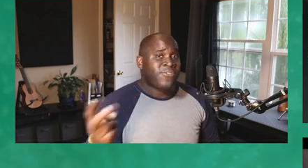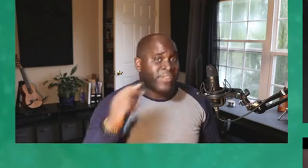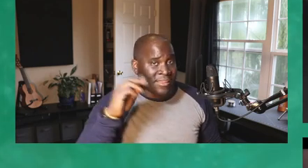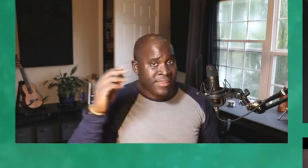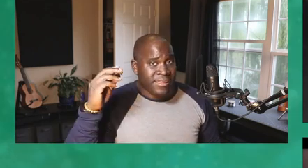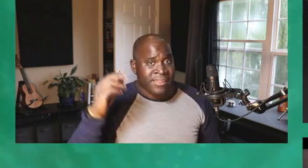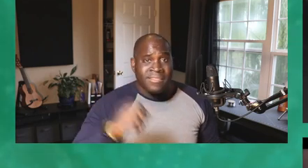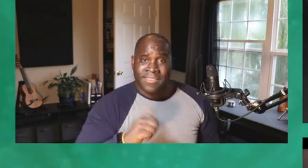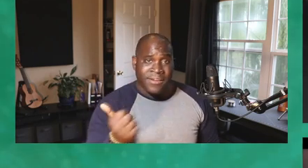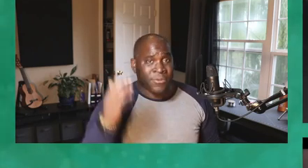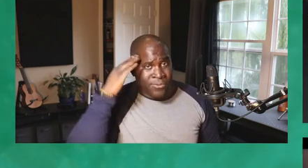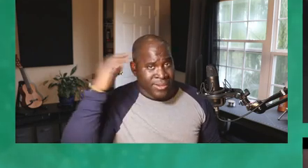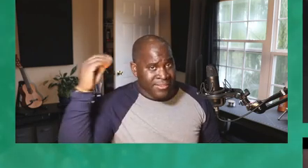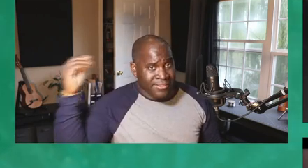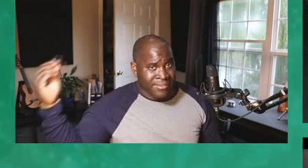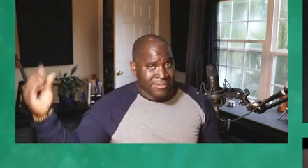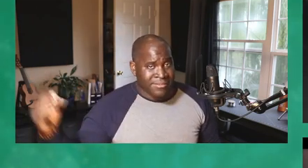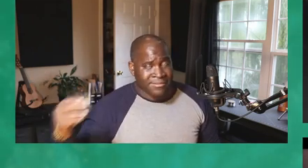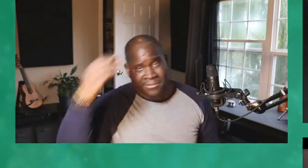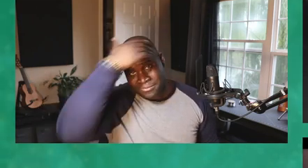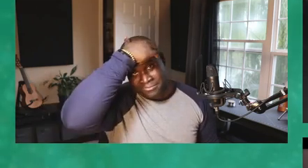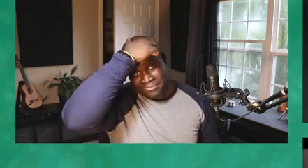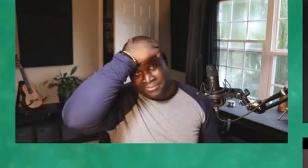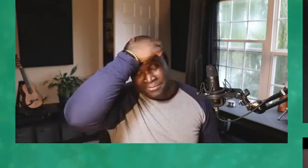you should go see the other boys.